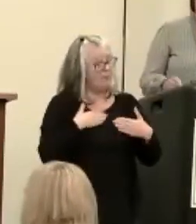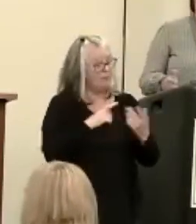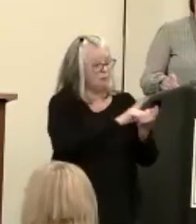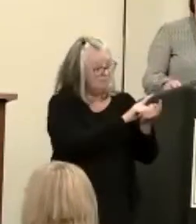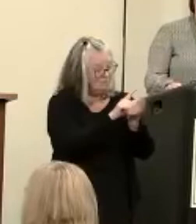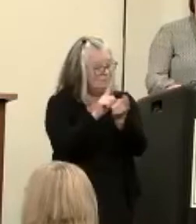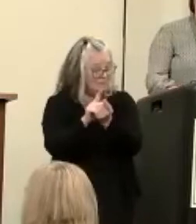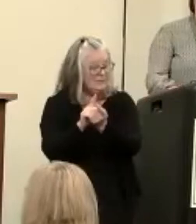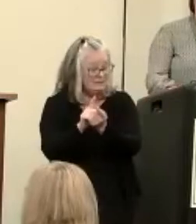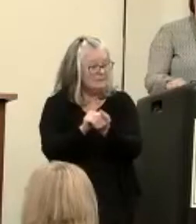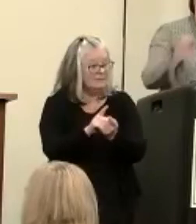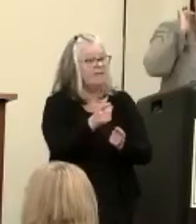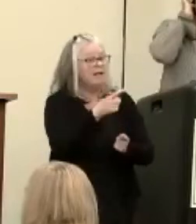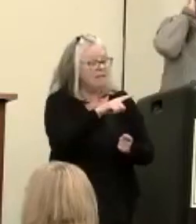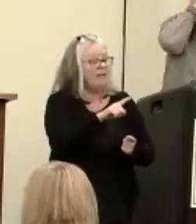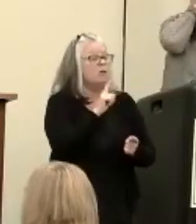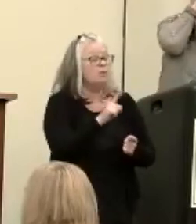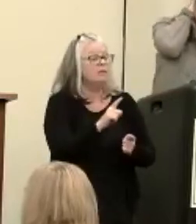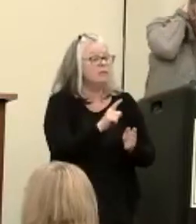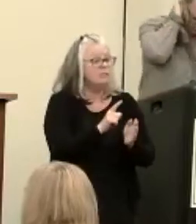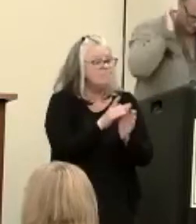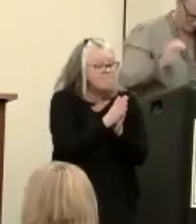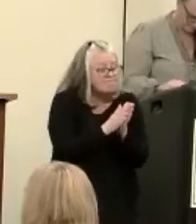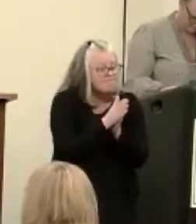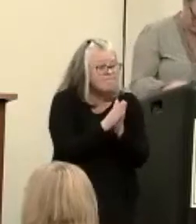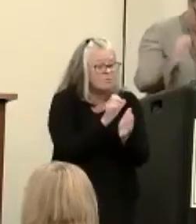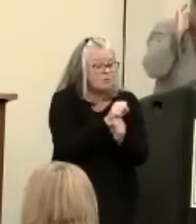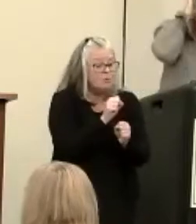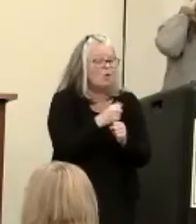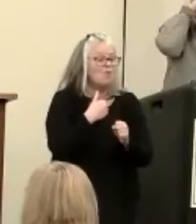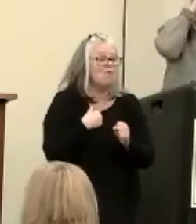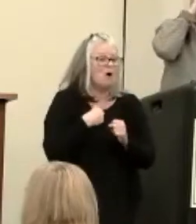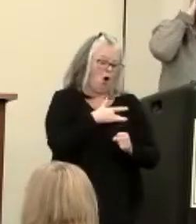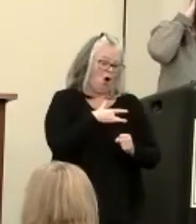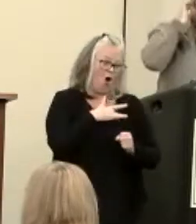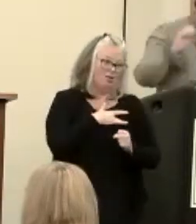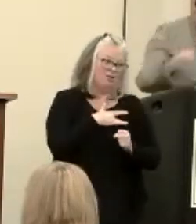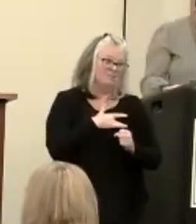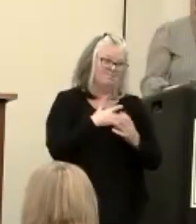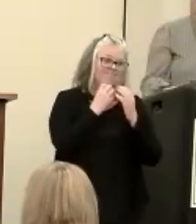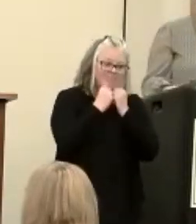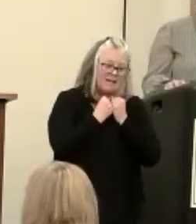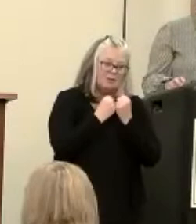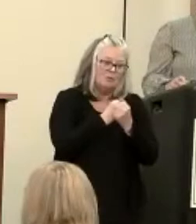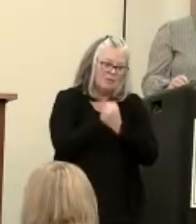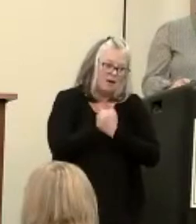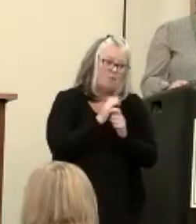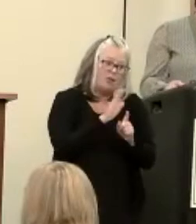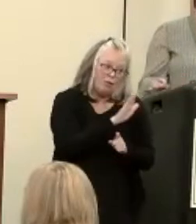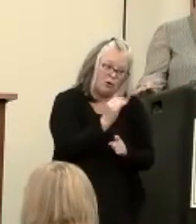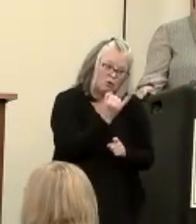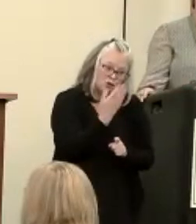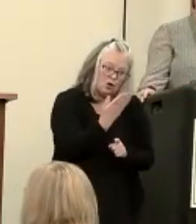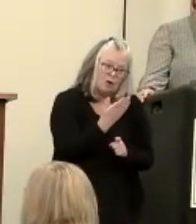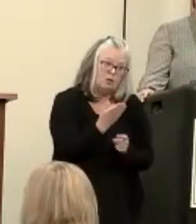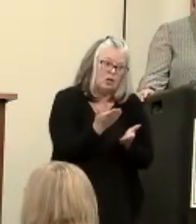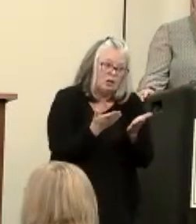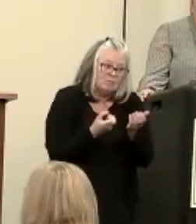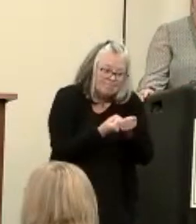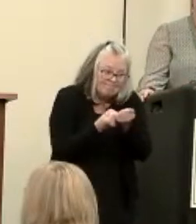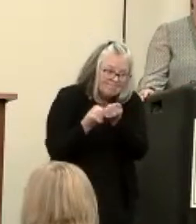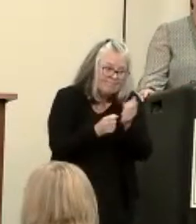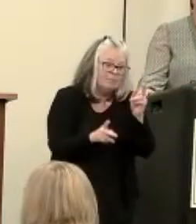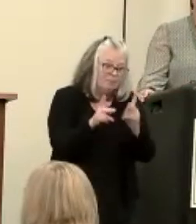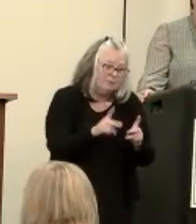meeting have been drawn to the field because of love and love for their jobs and love for serving the people that